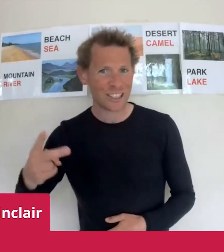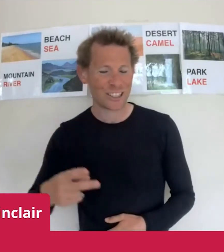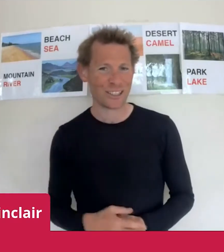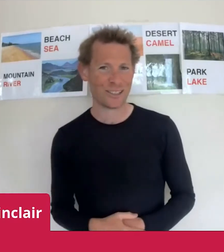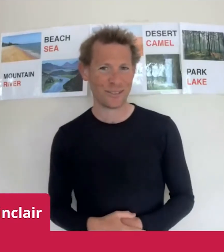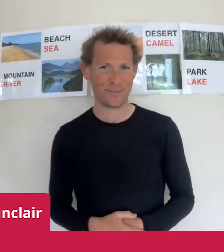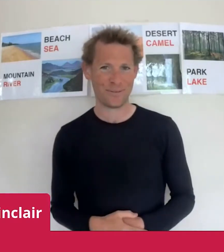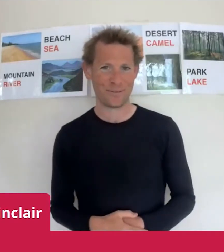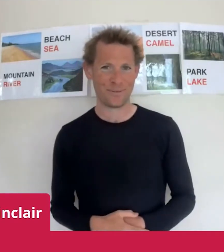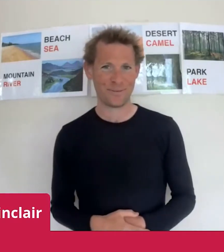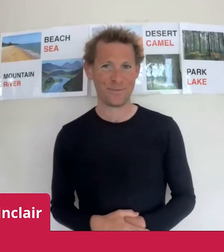And the answer is